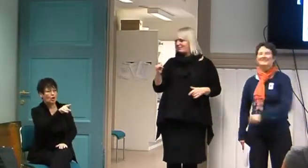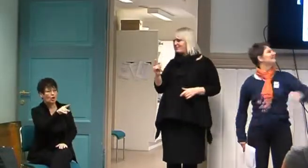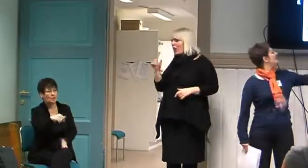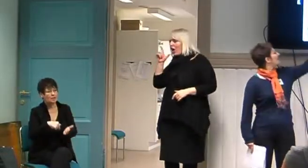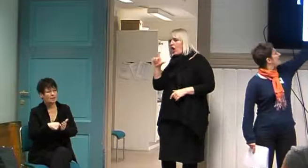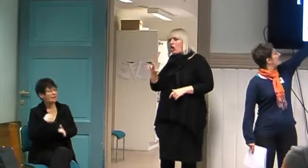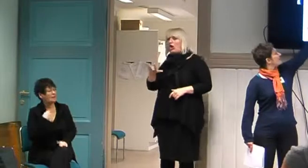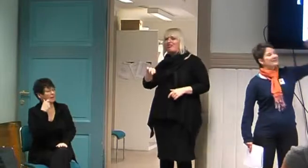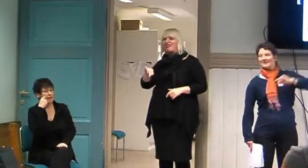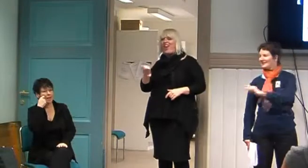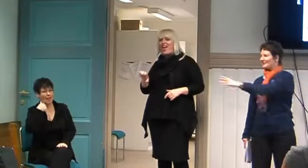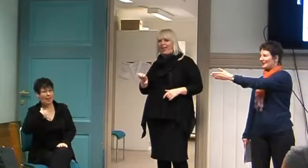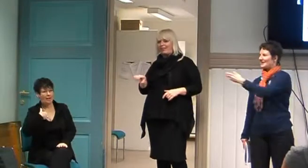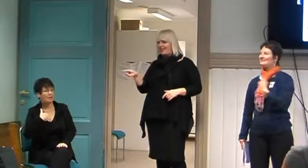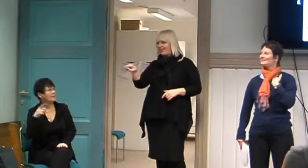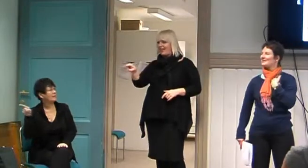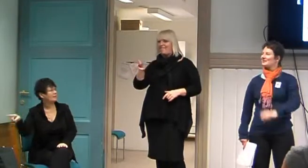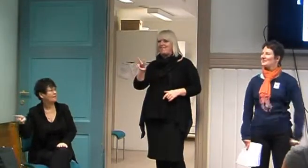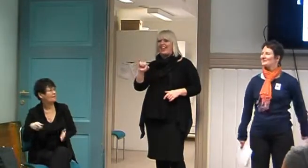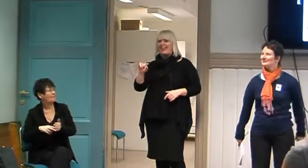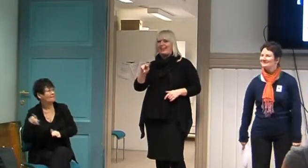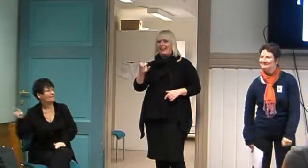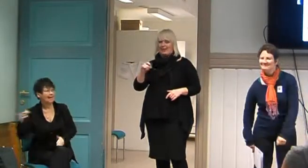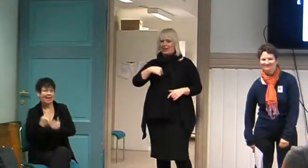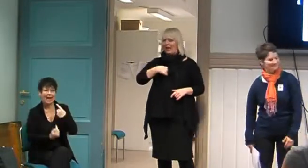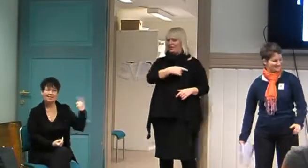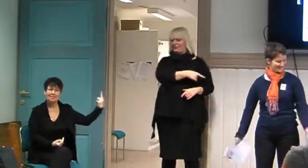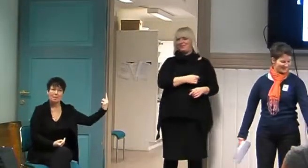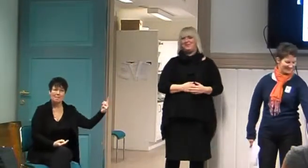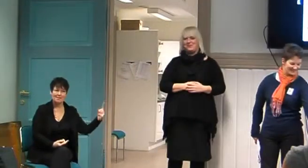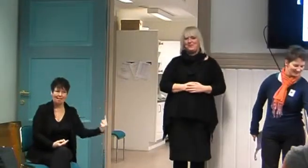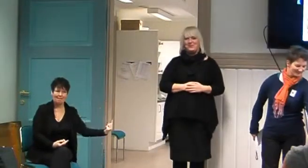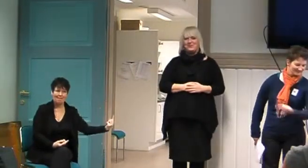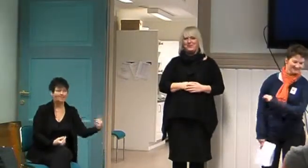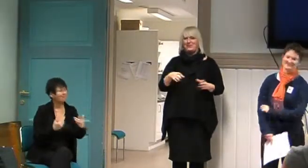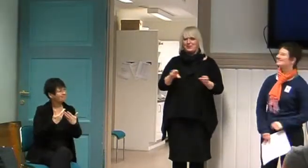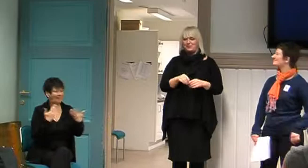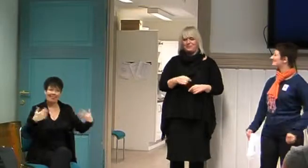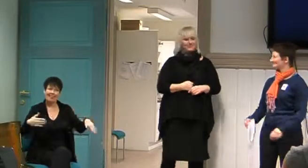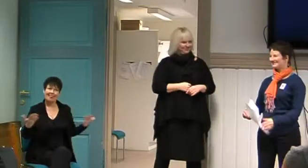Lynn, Vicky and myself. That's it.